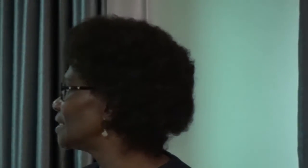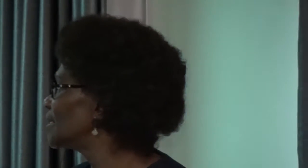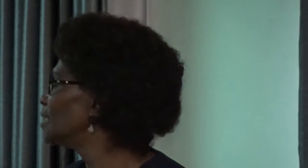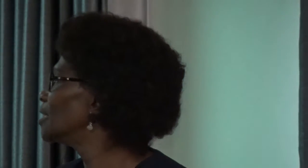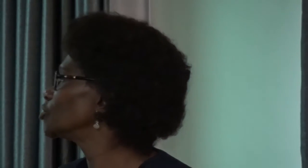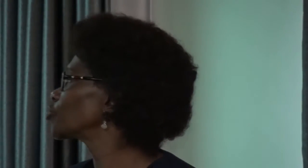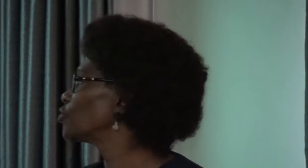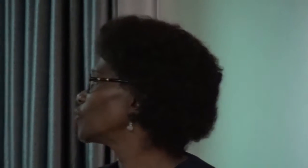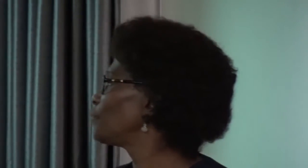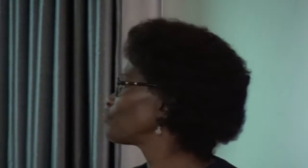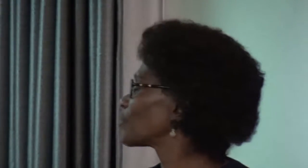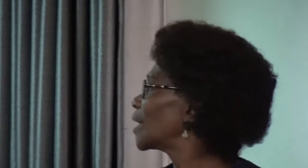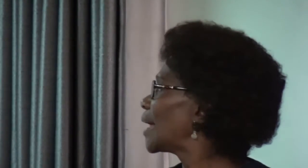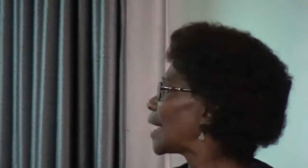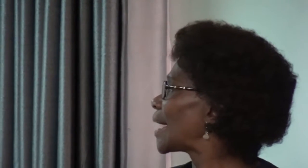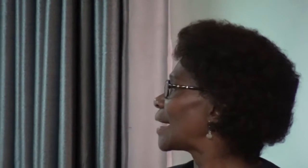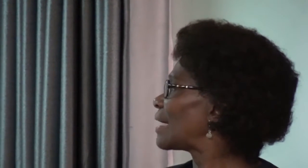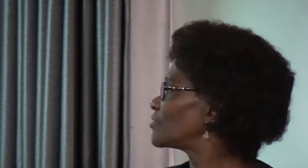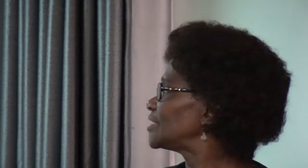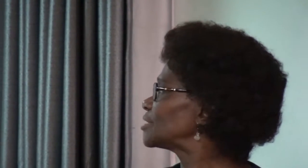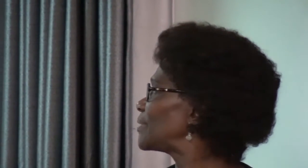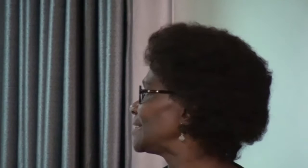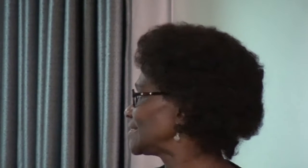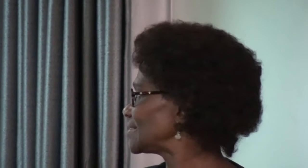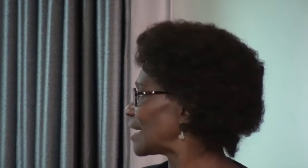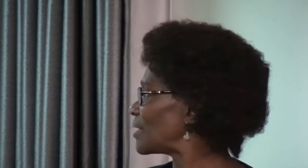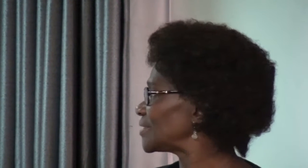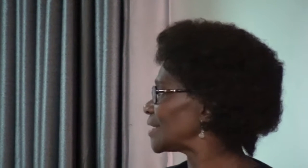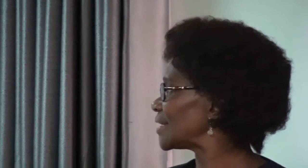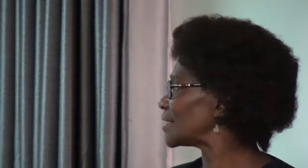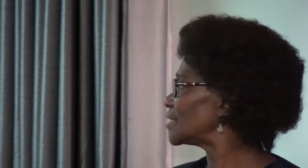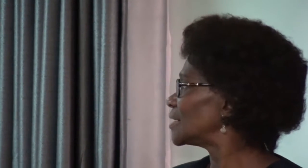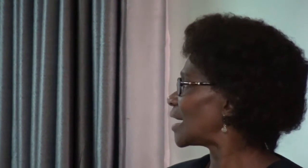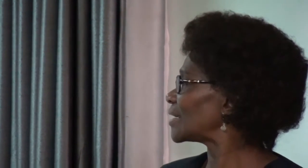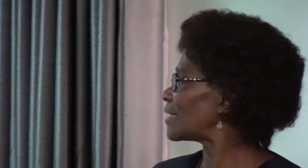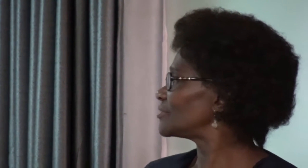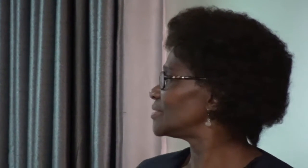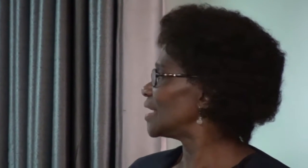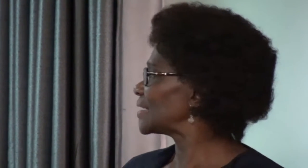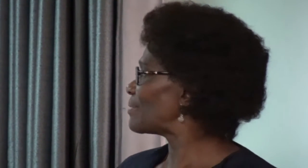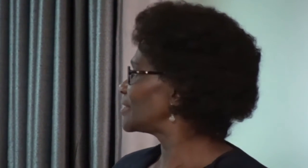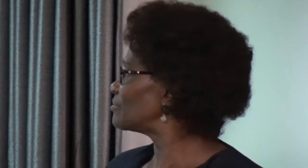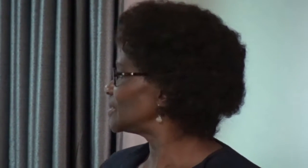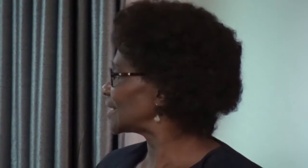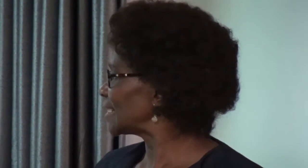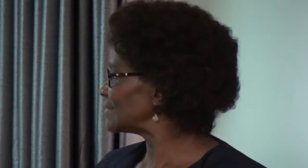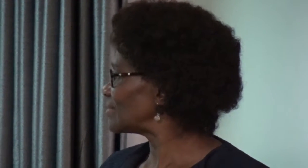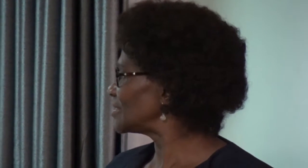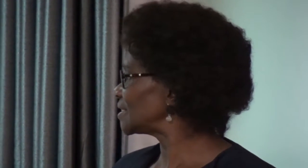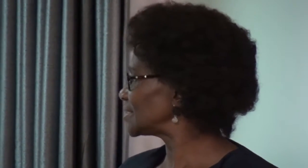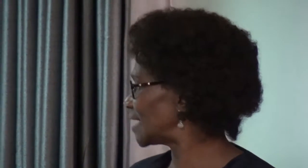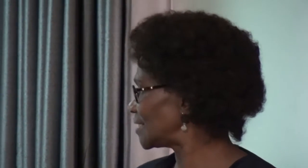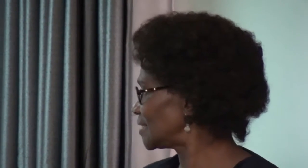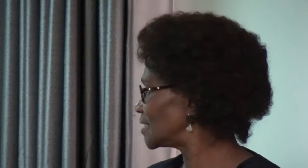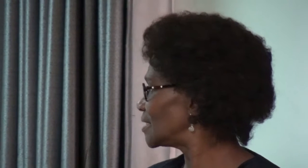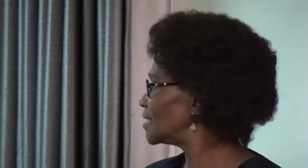certificate. So I've already explained about the done about the monitoring and